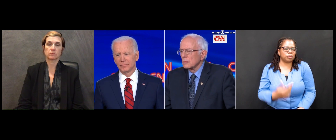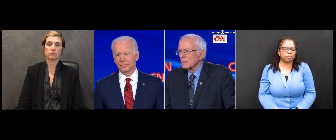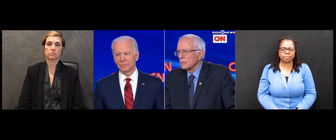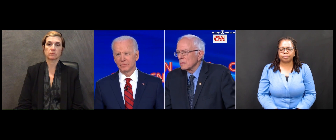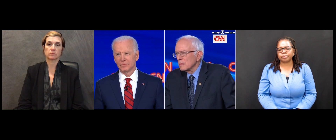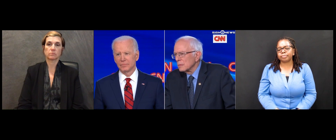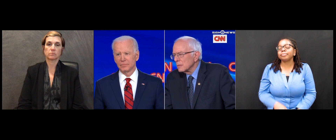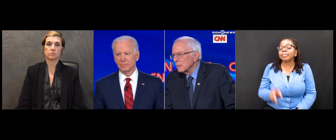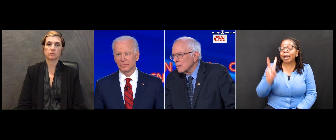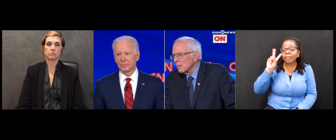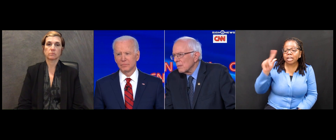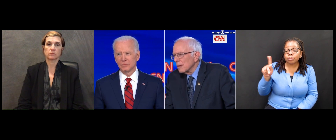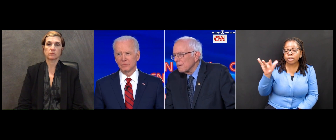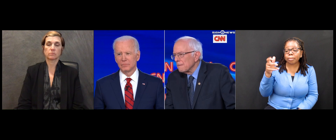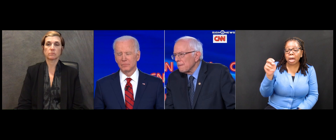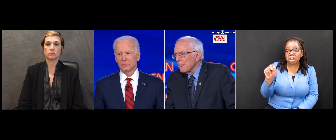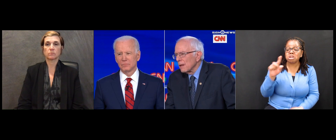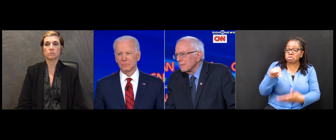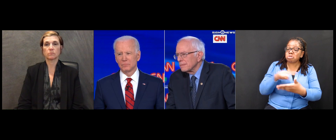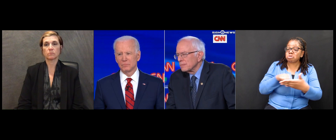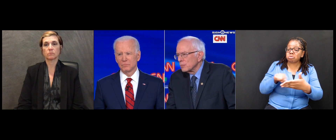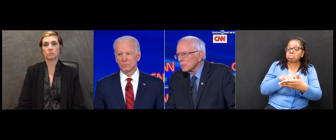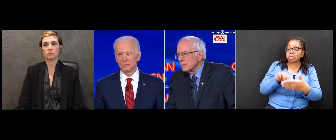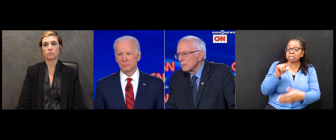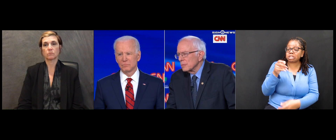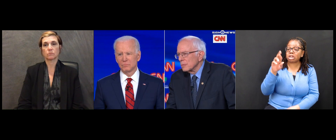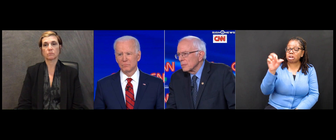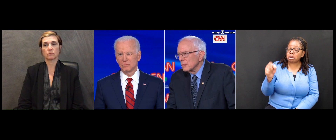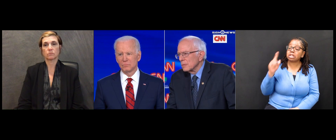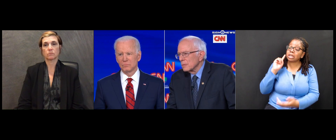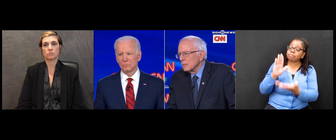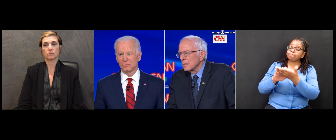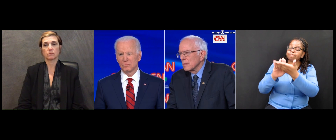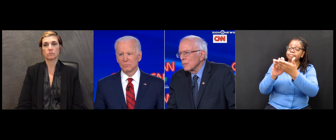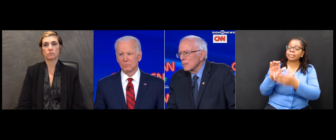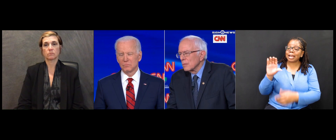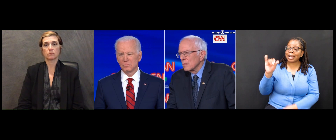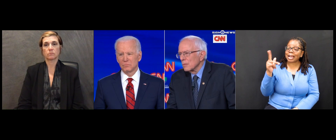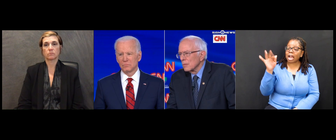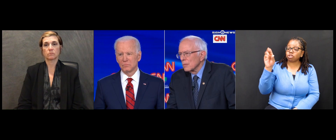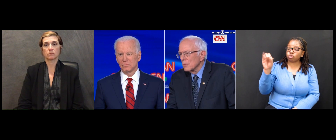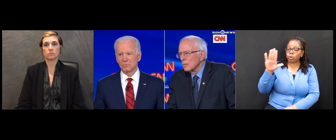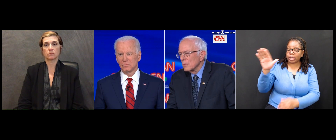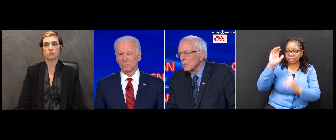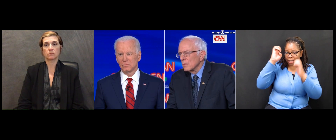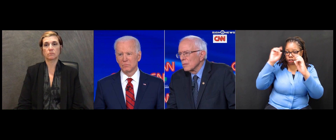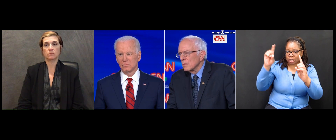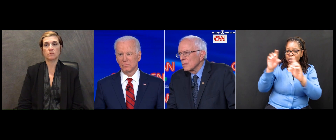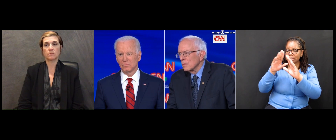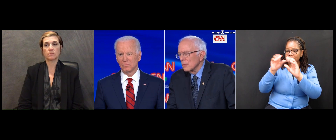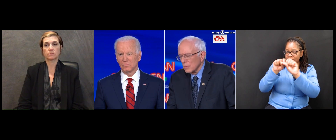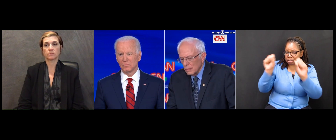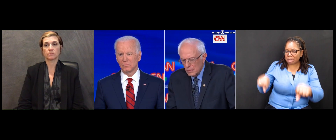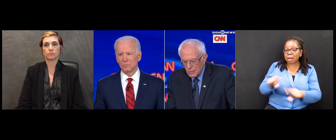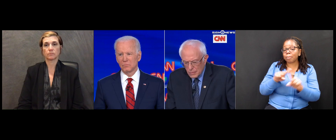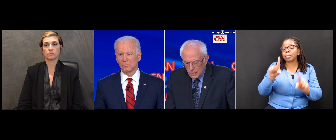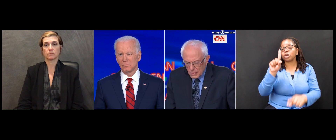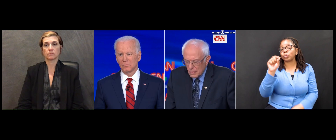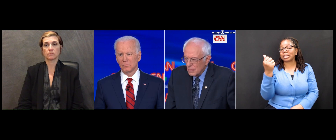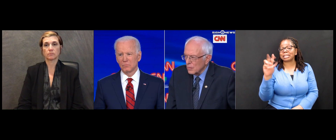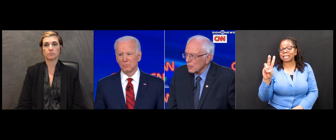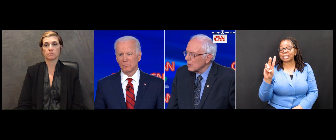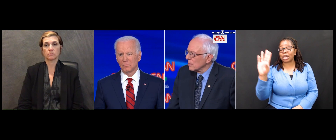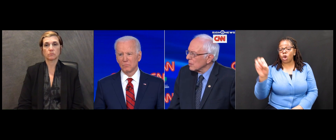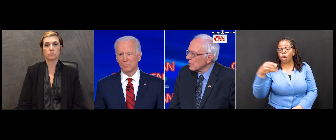have criticized Senator Sanders for praising Castro's education system. But in 2016, President Obama